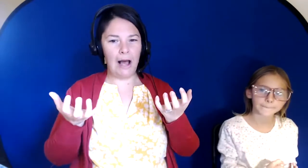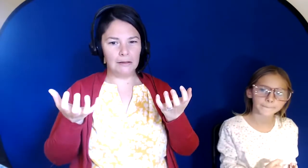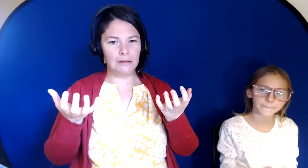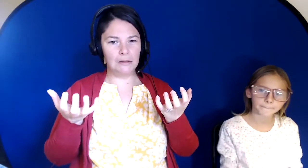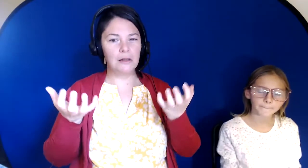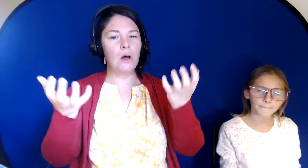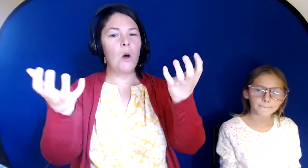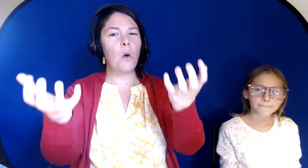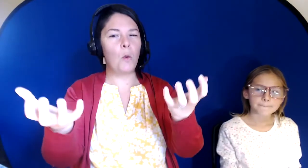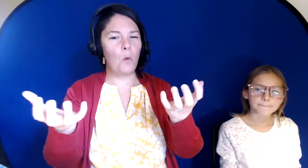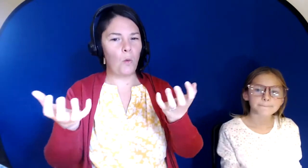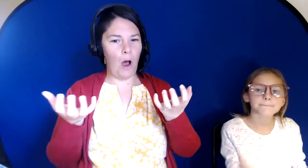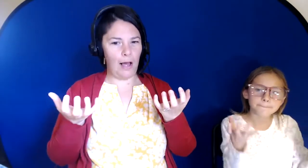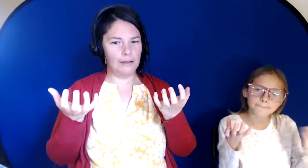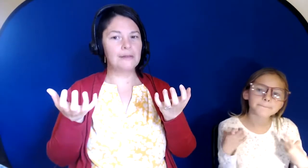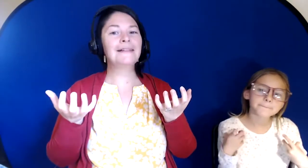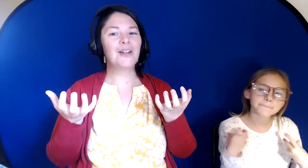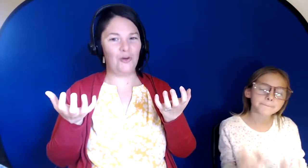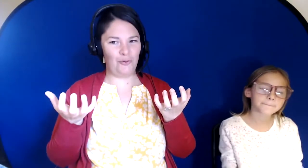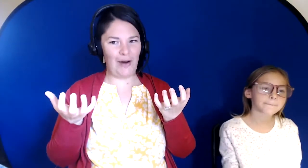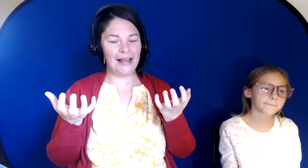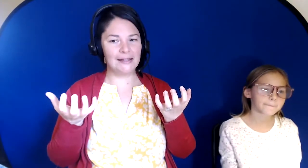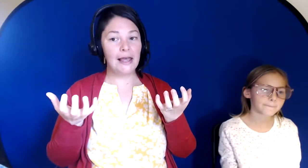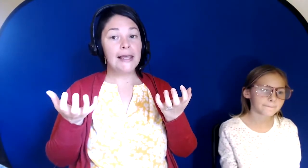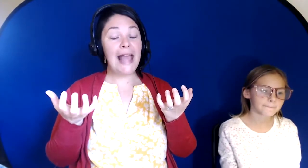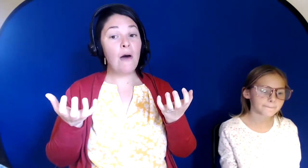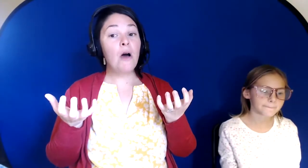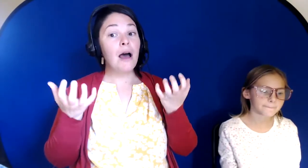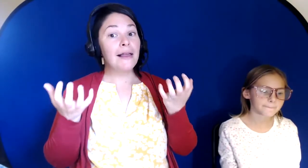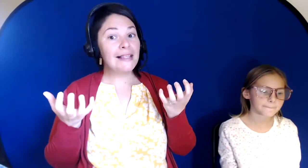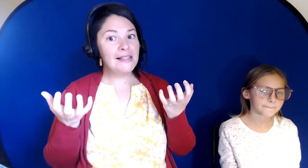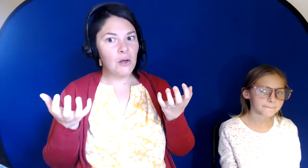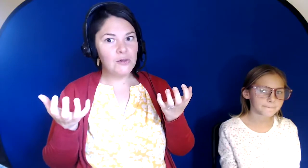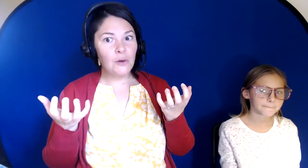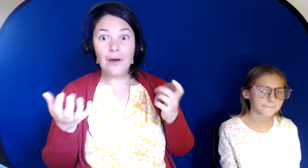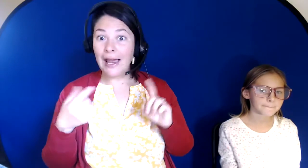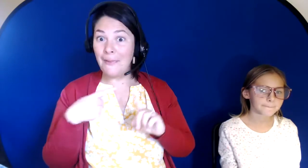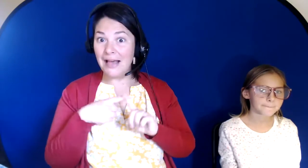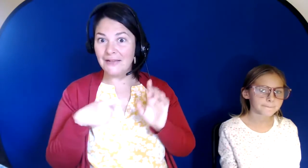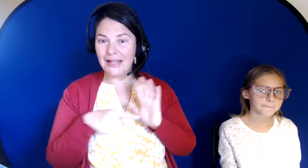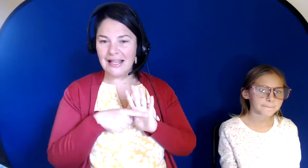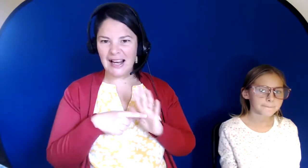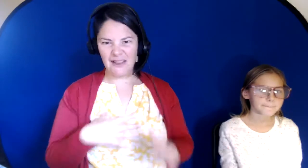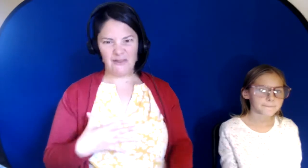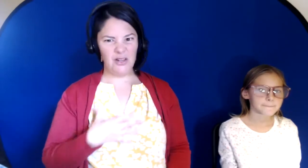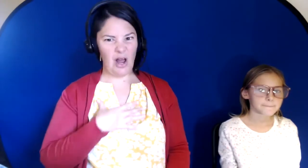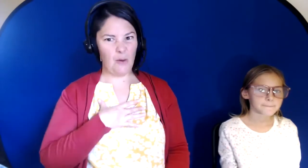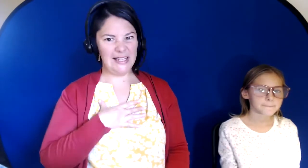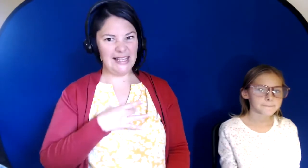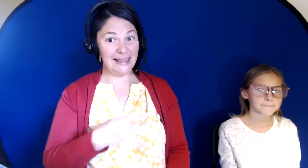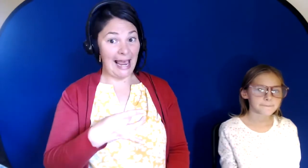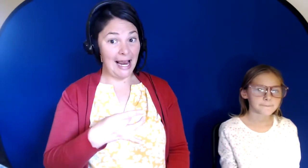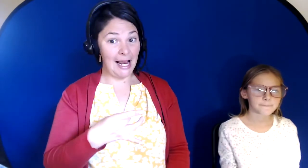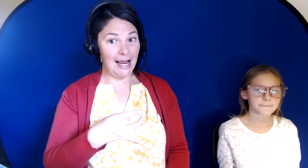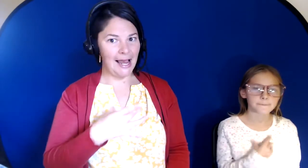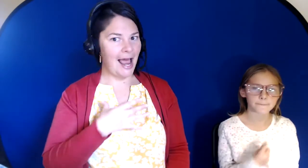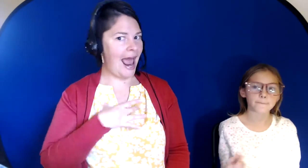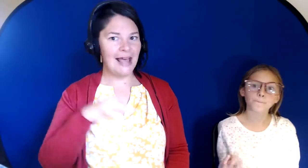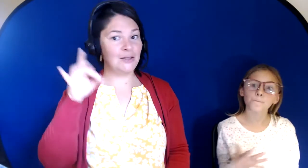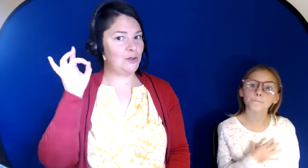Want. Want. Great. Now, this is also a positive and a negative. Now, how we did like and don't